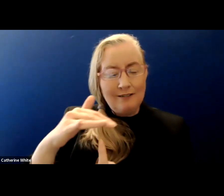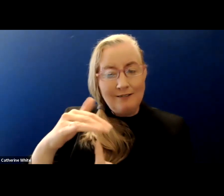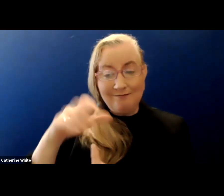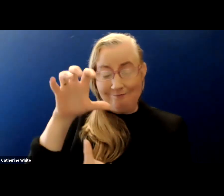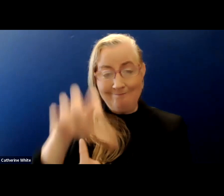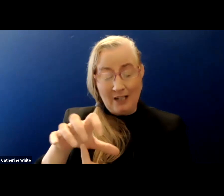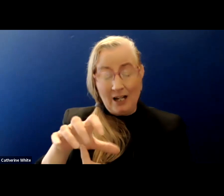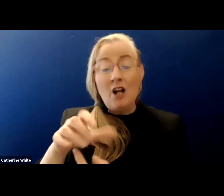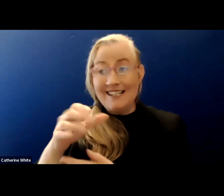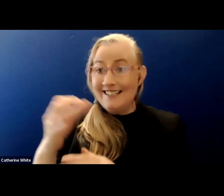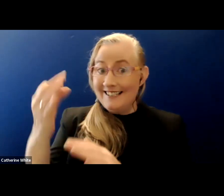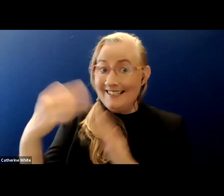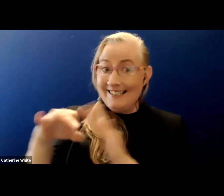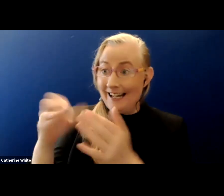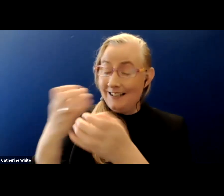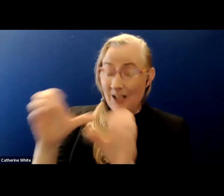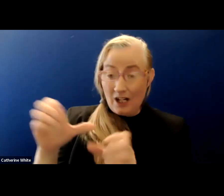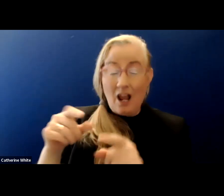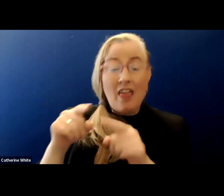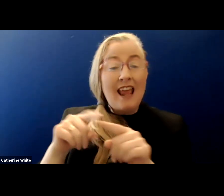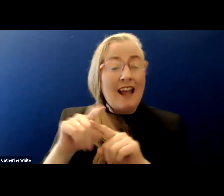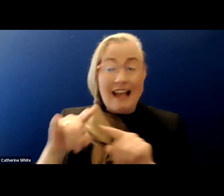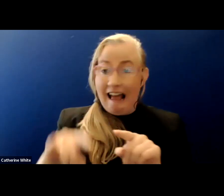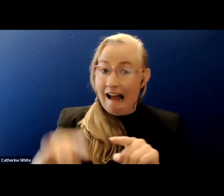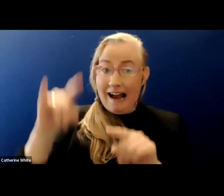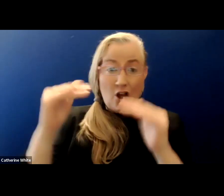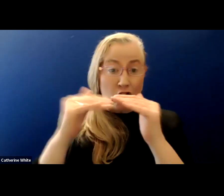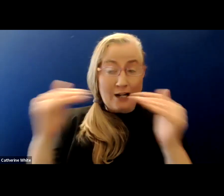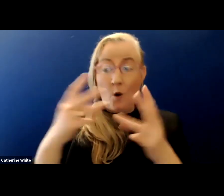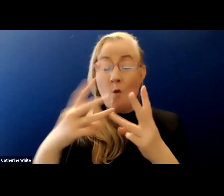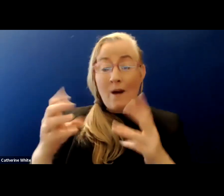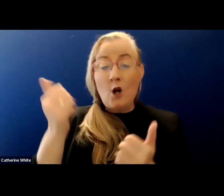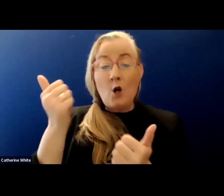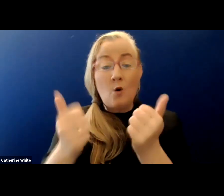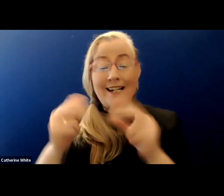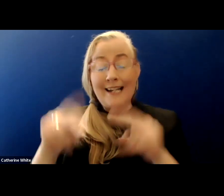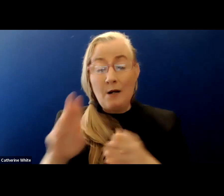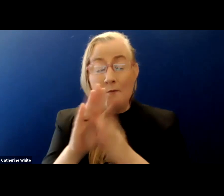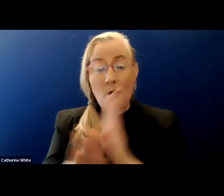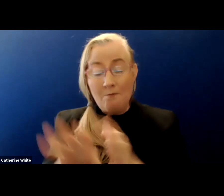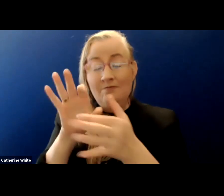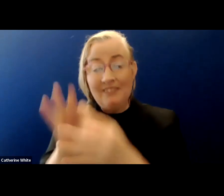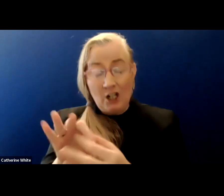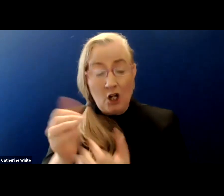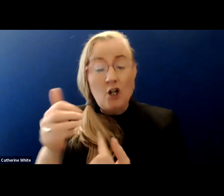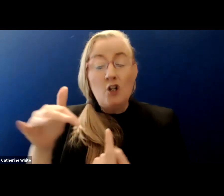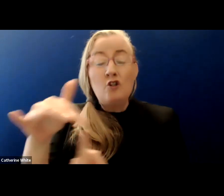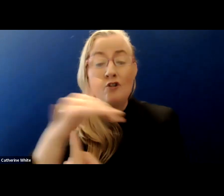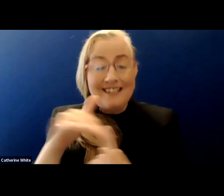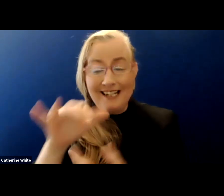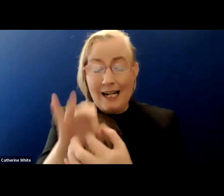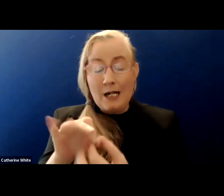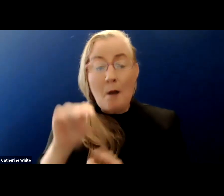states agreed to set such a high threshold for when the court can exercise its jurisdiction over a potential crime